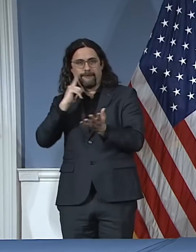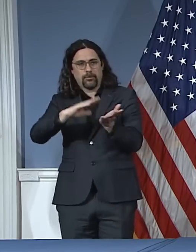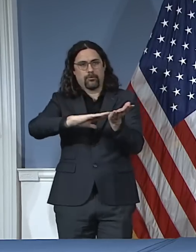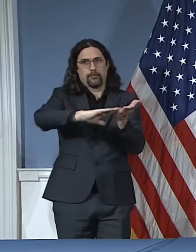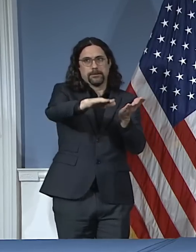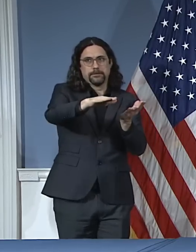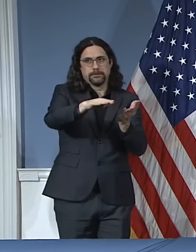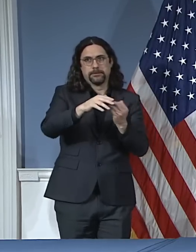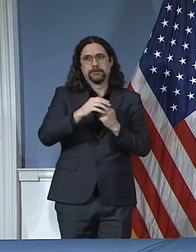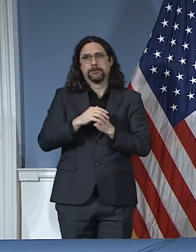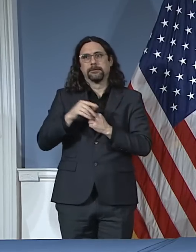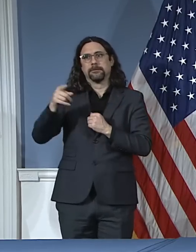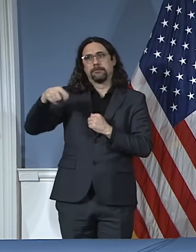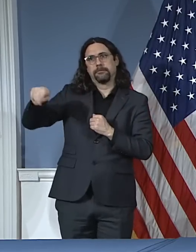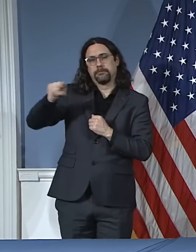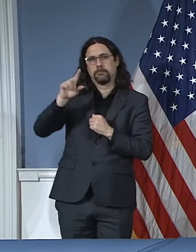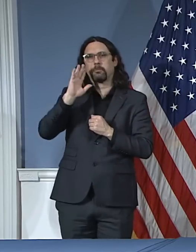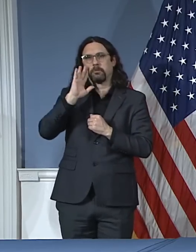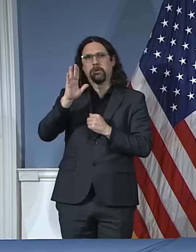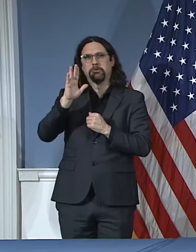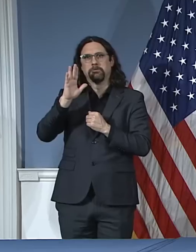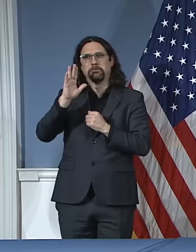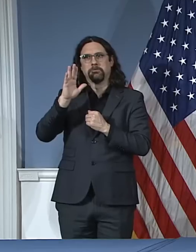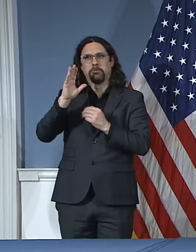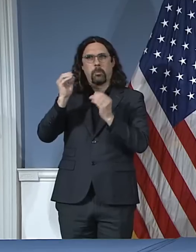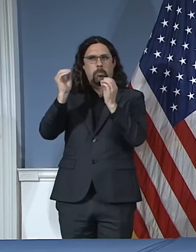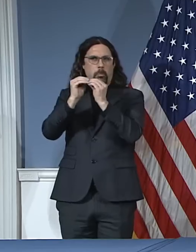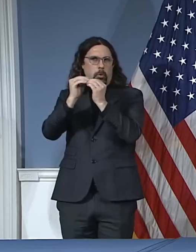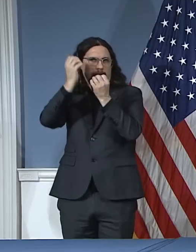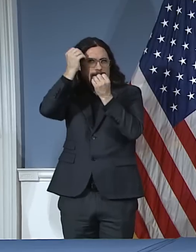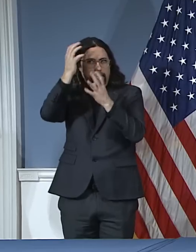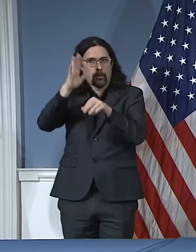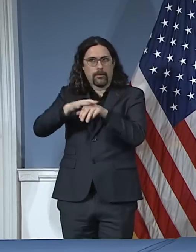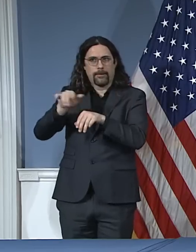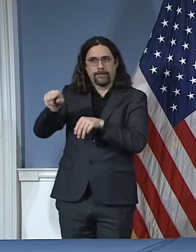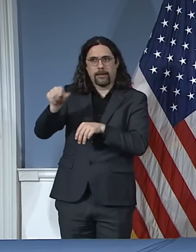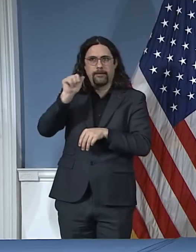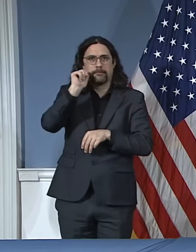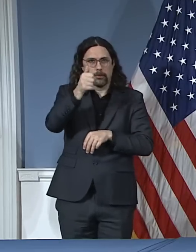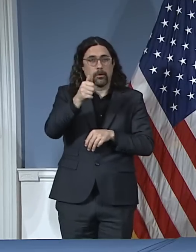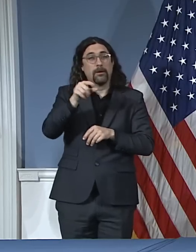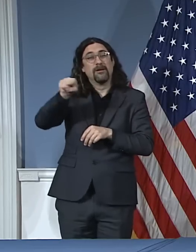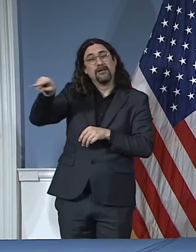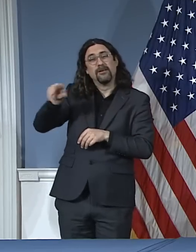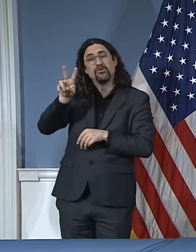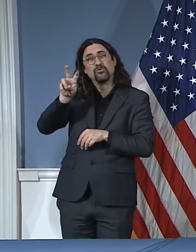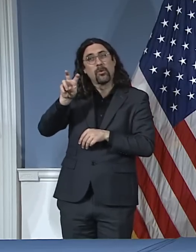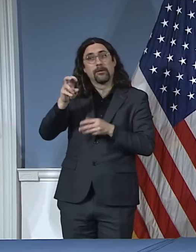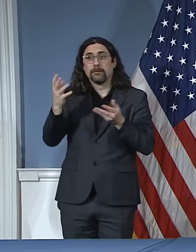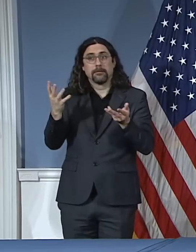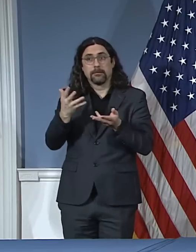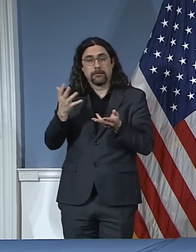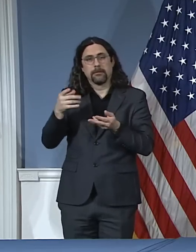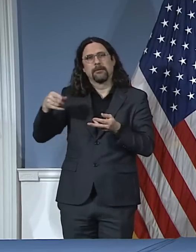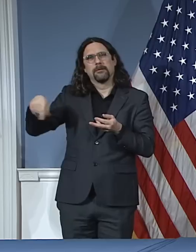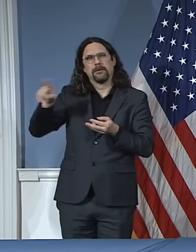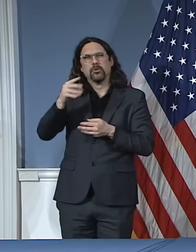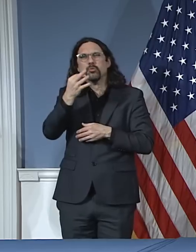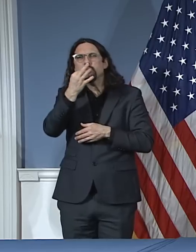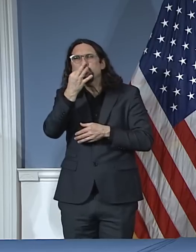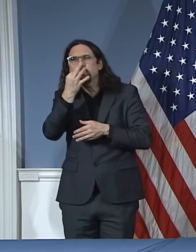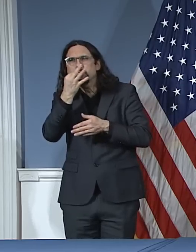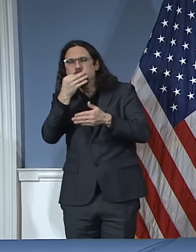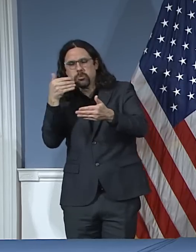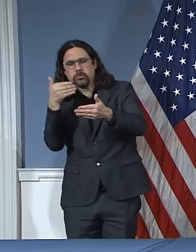individuals who have limited time remaining on their sentences on Rikers Island. For all those